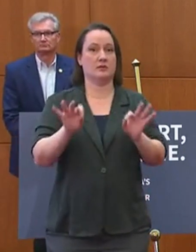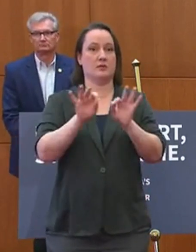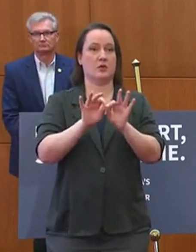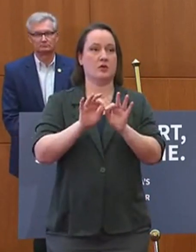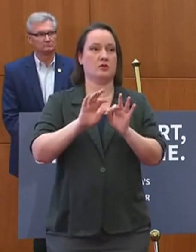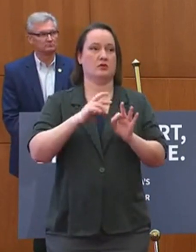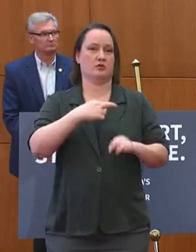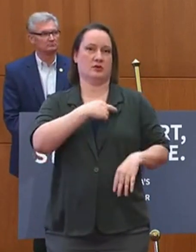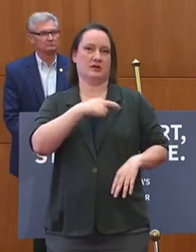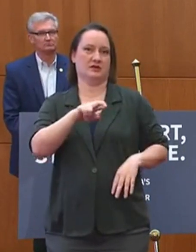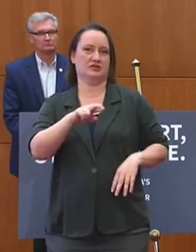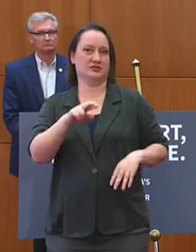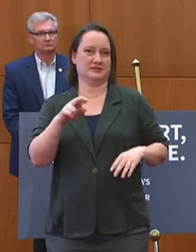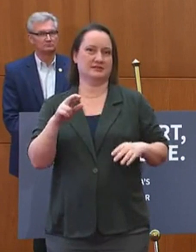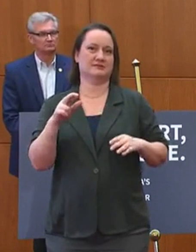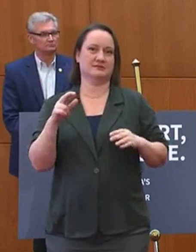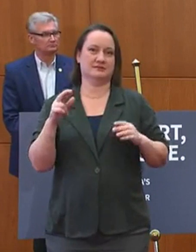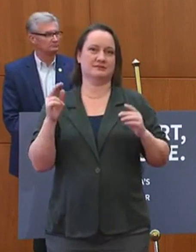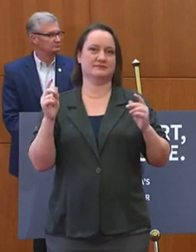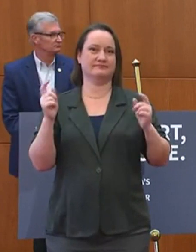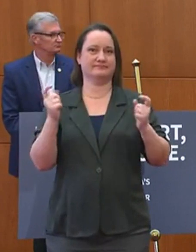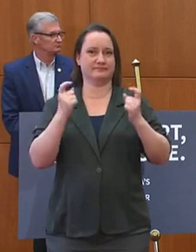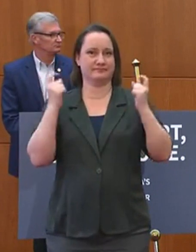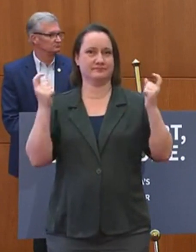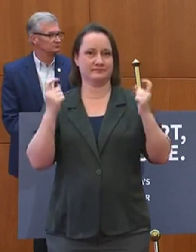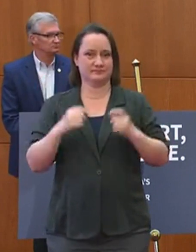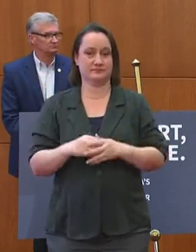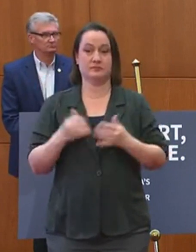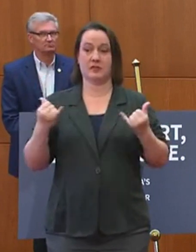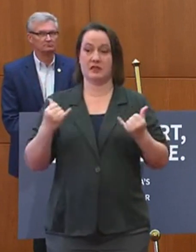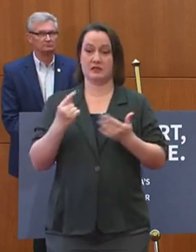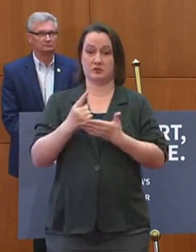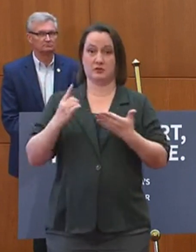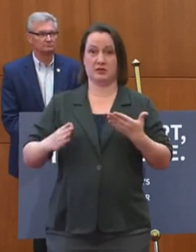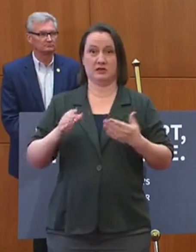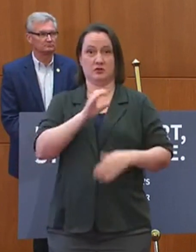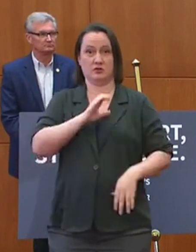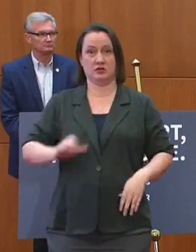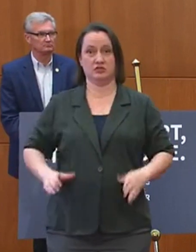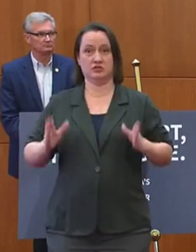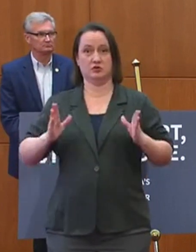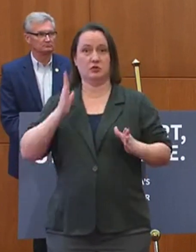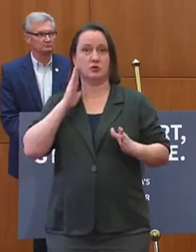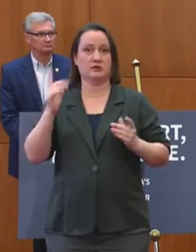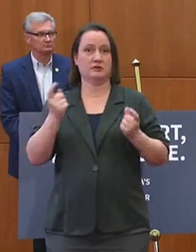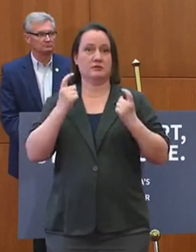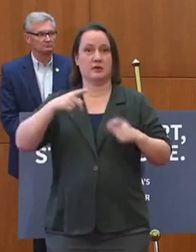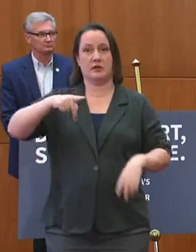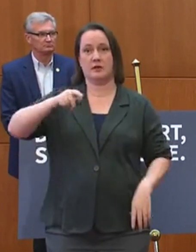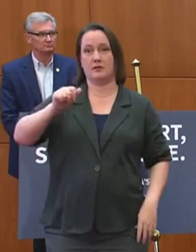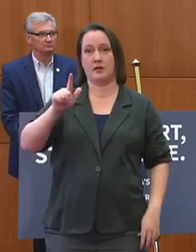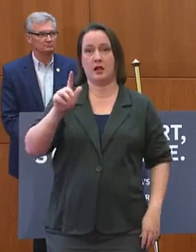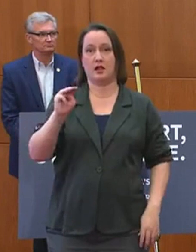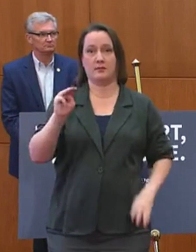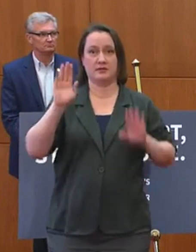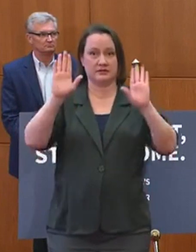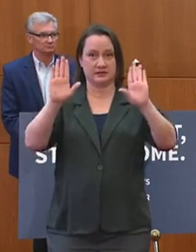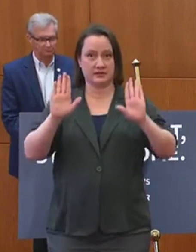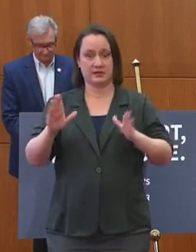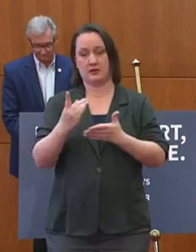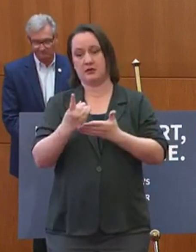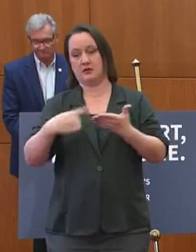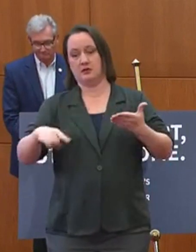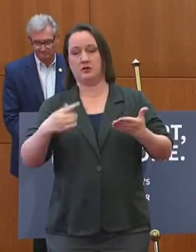religious holidays. This weekend, Christians will celebrate Palm Sunday. Next week is